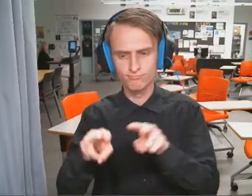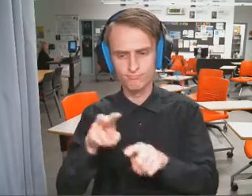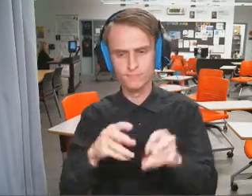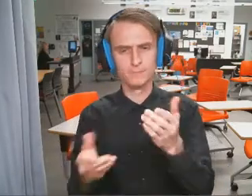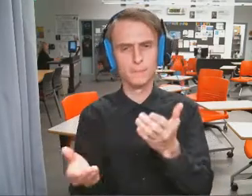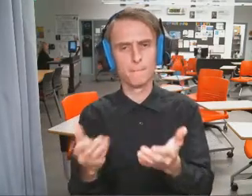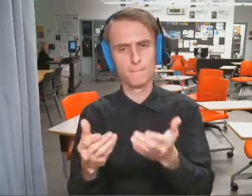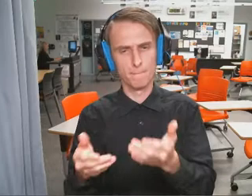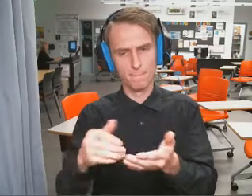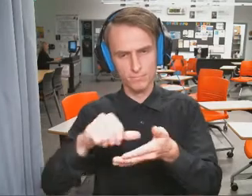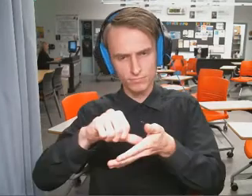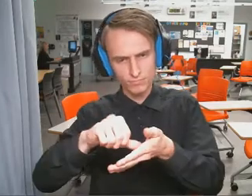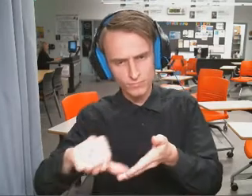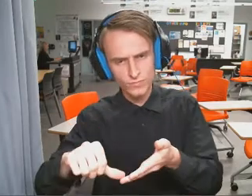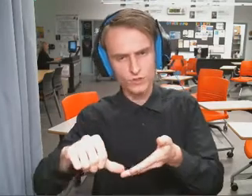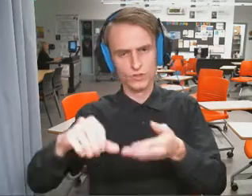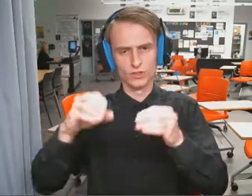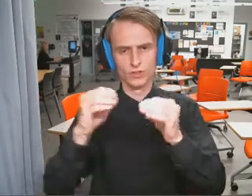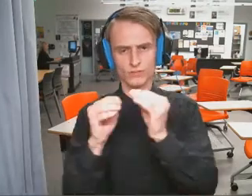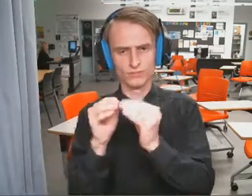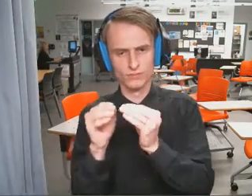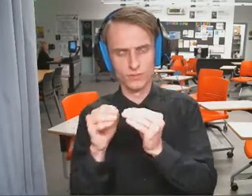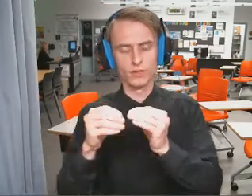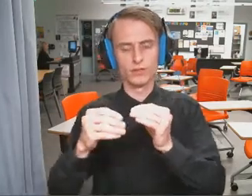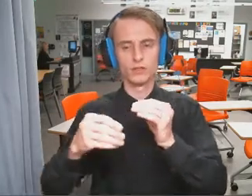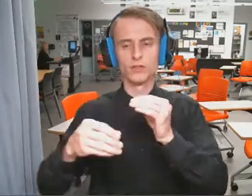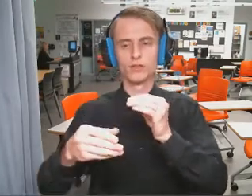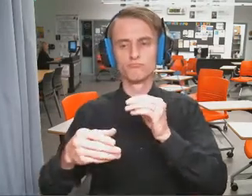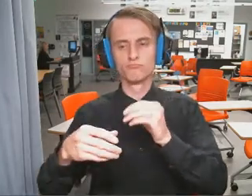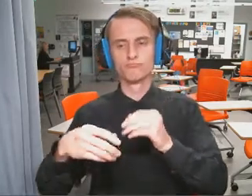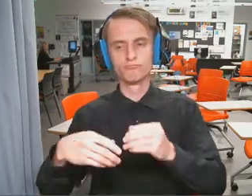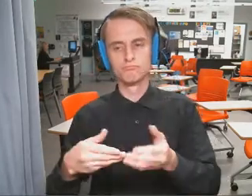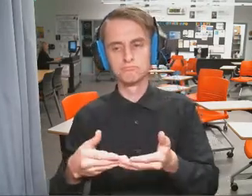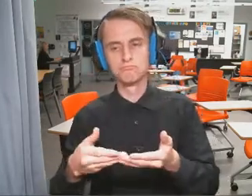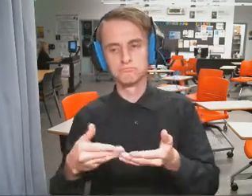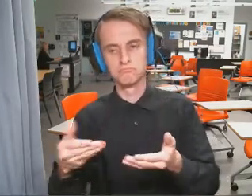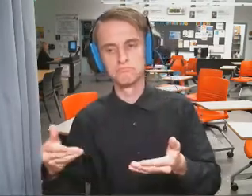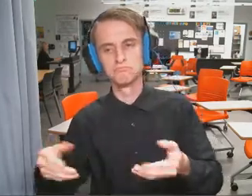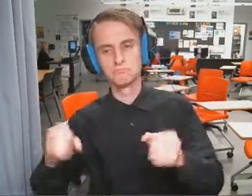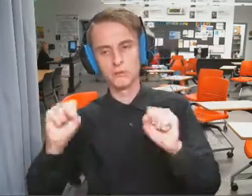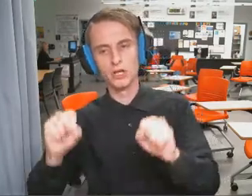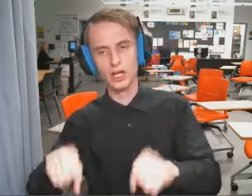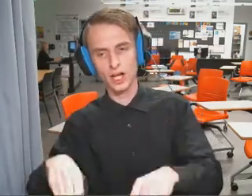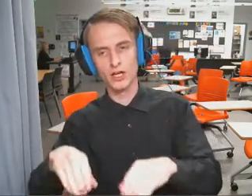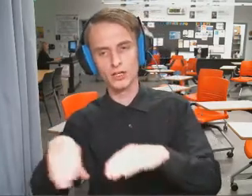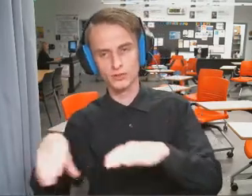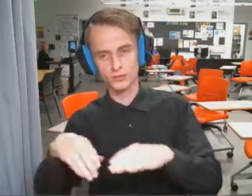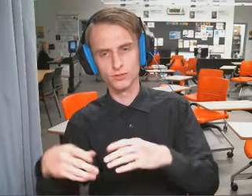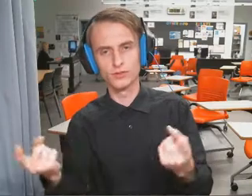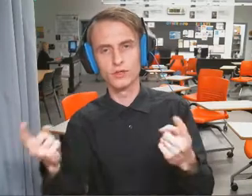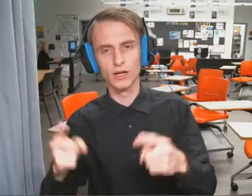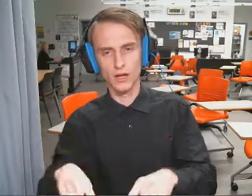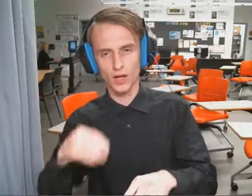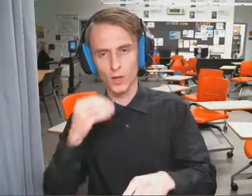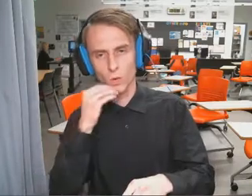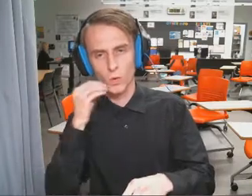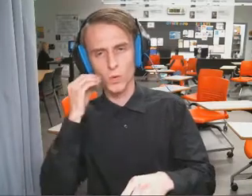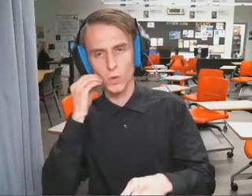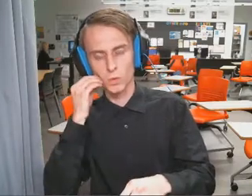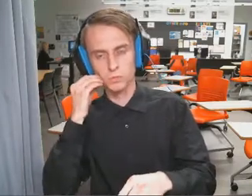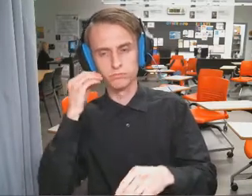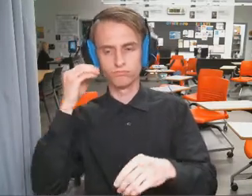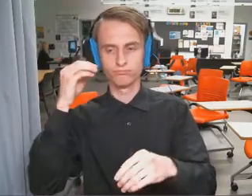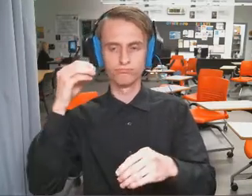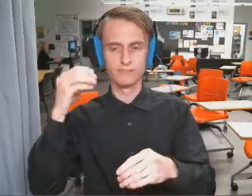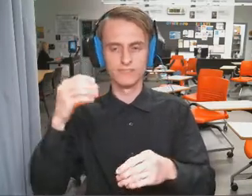procedures to fix. There are some things you can do at home or while you're going to see the doctor to help the